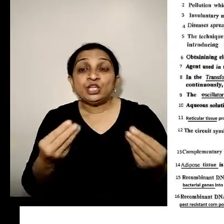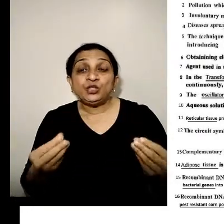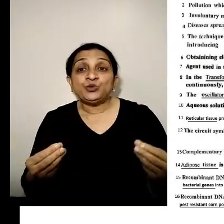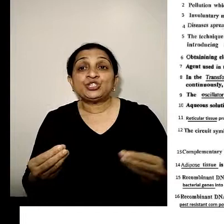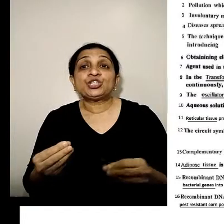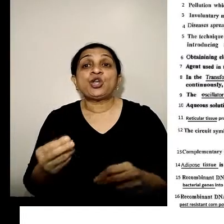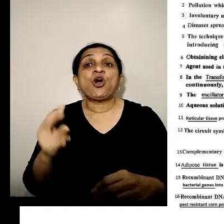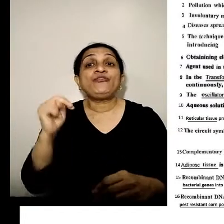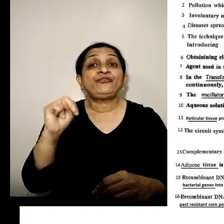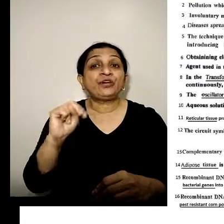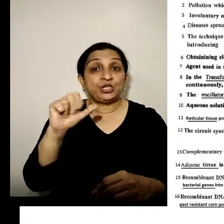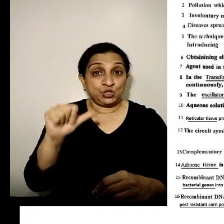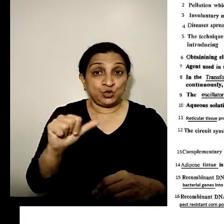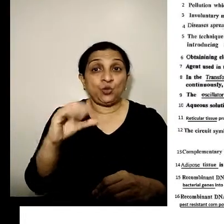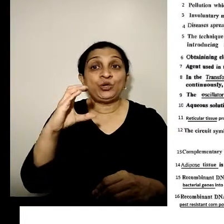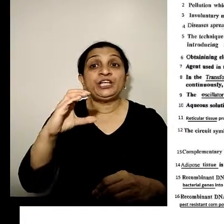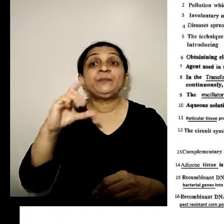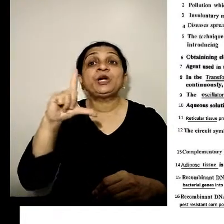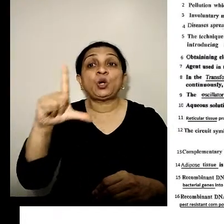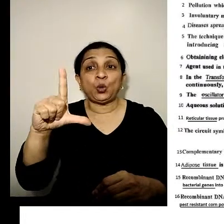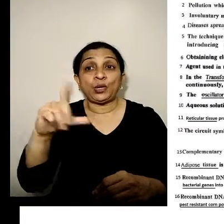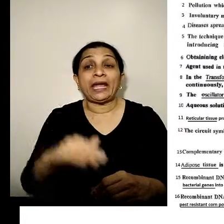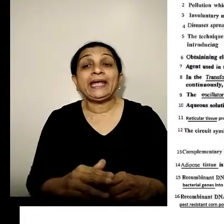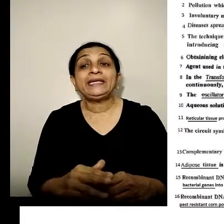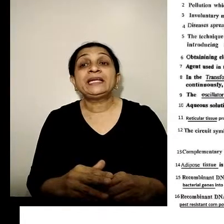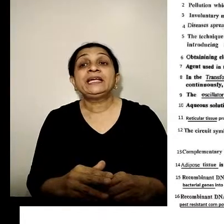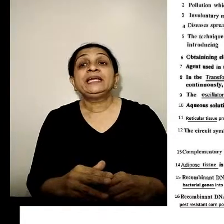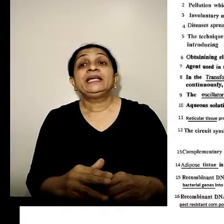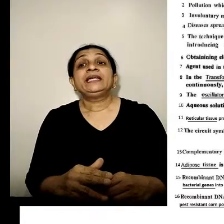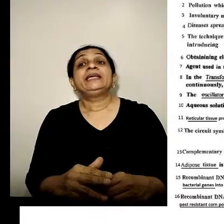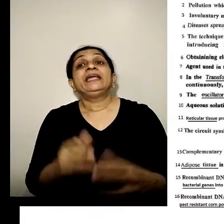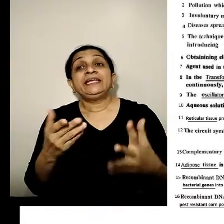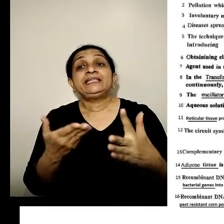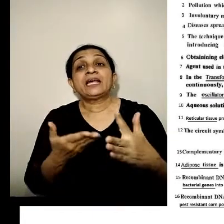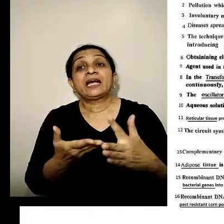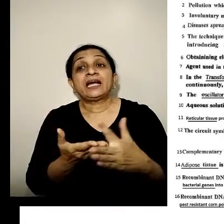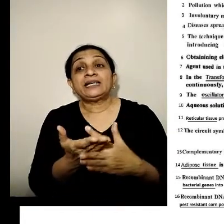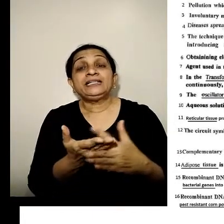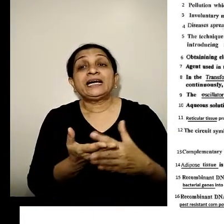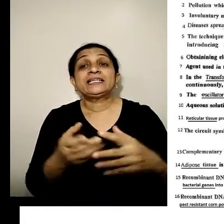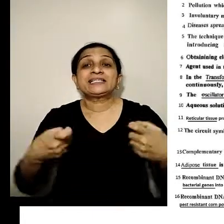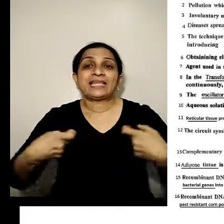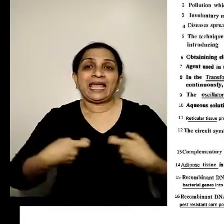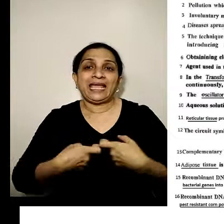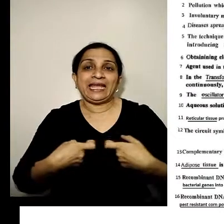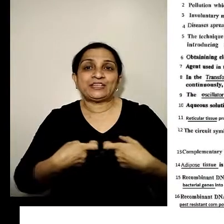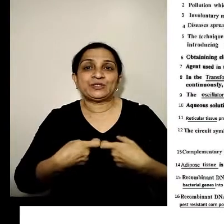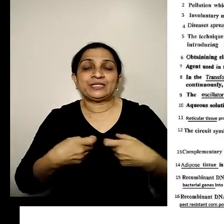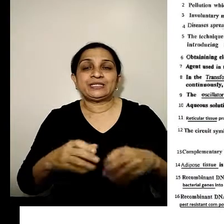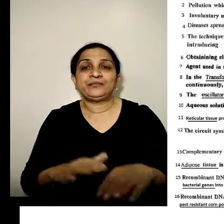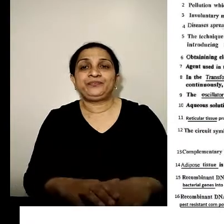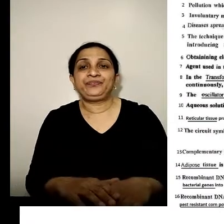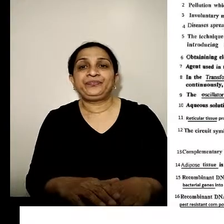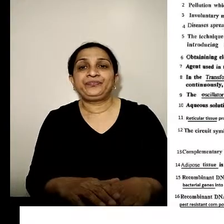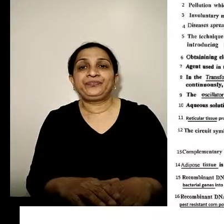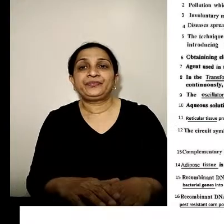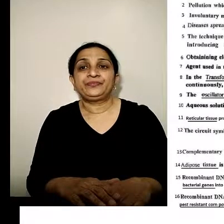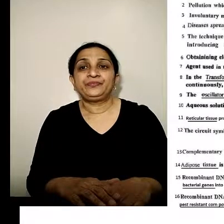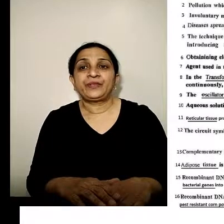Aqueous solution of sodium chloride, it conducts electricity.